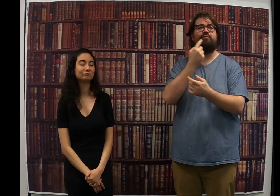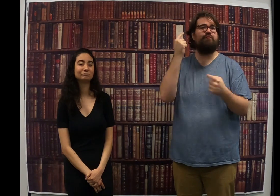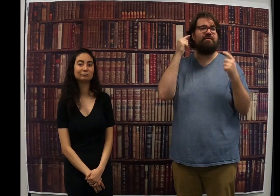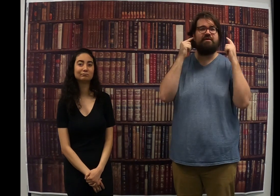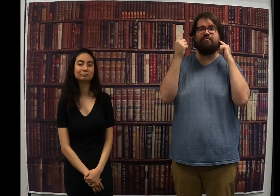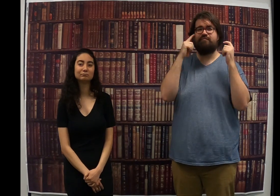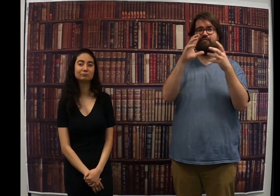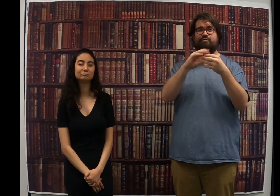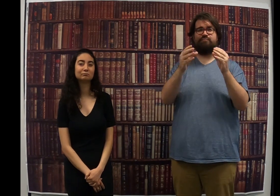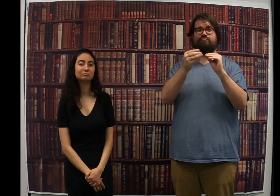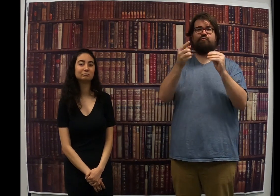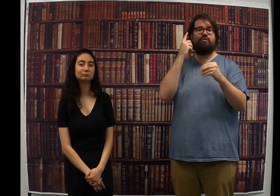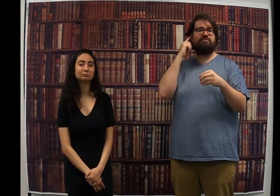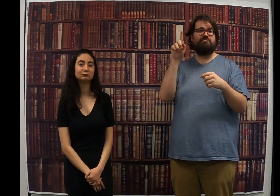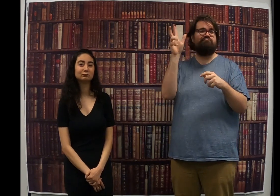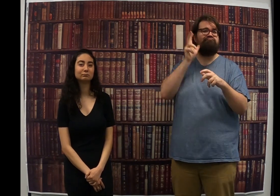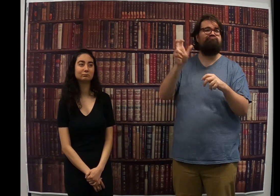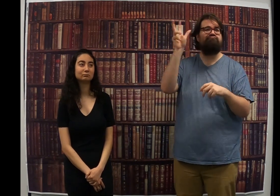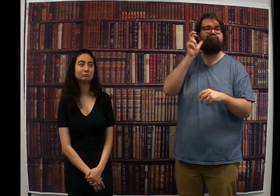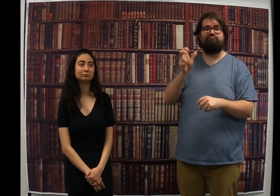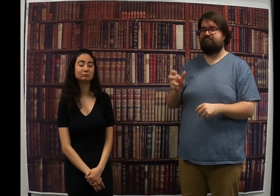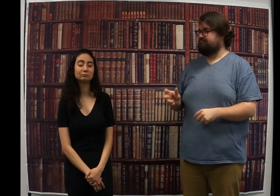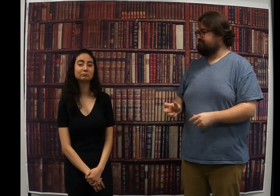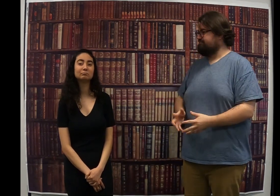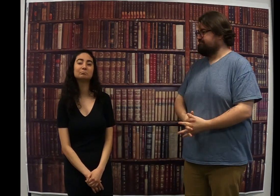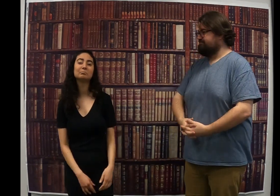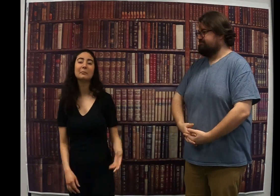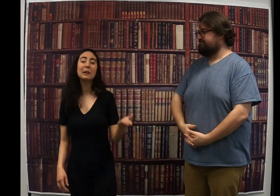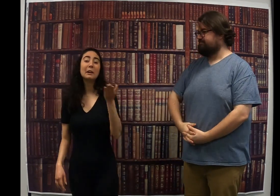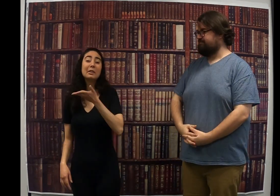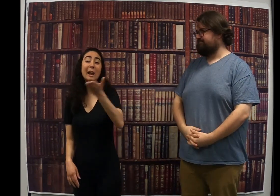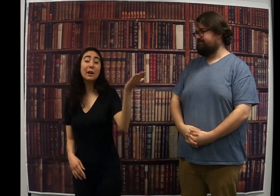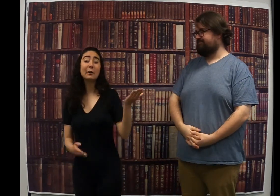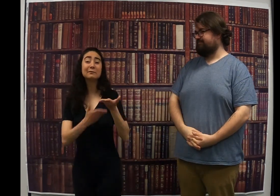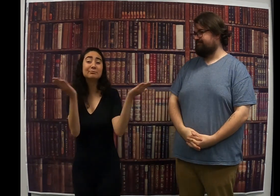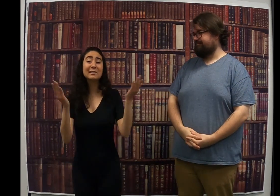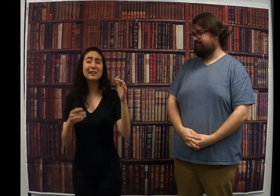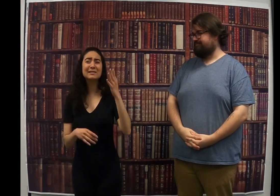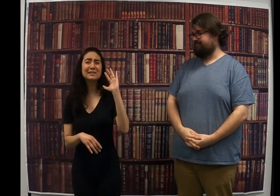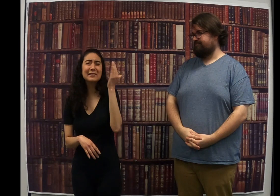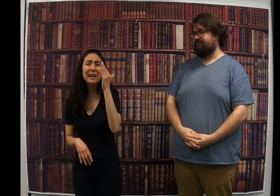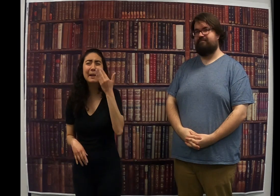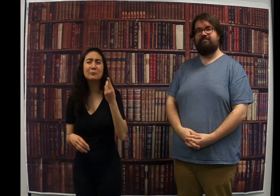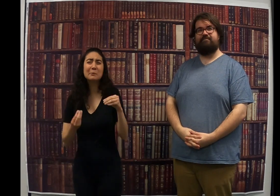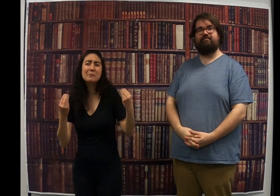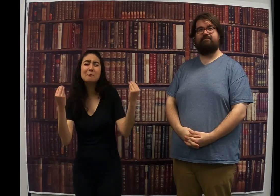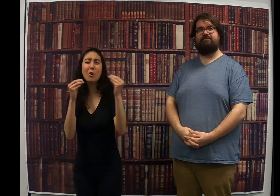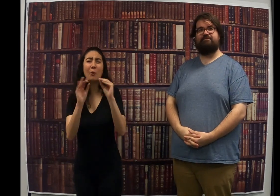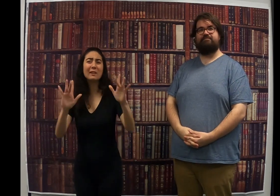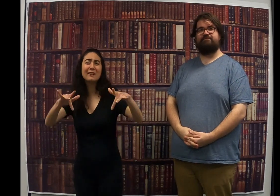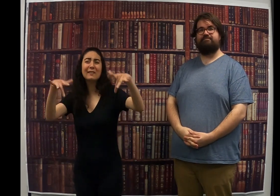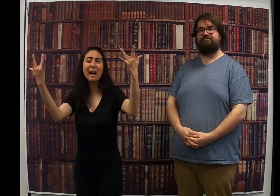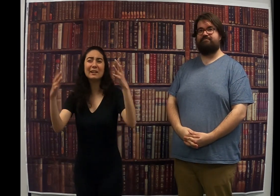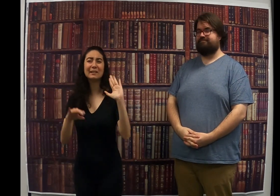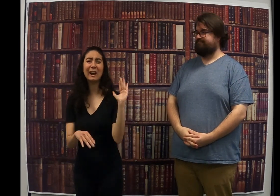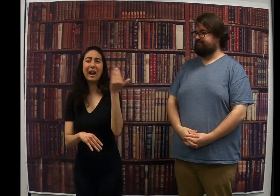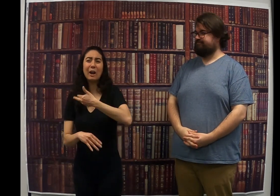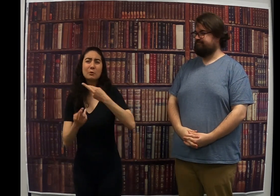Paths relishes having new ears for stories to fall upon. There seems to be more light in our rooms, more